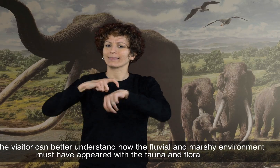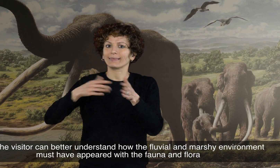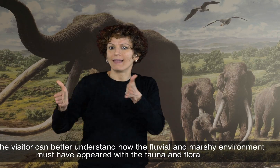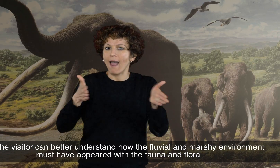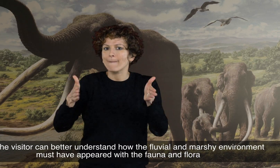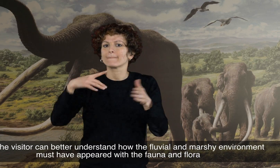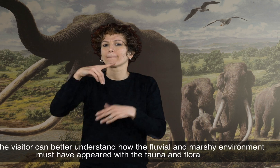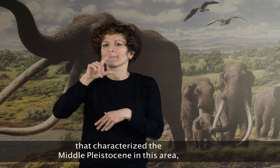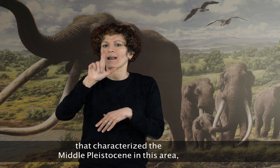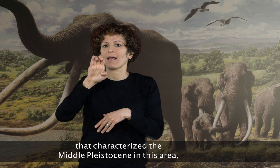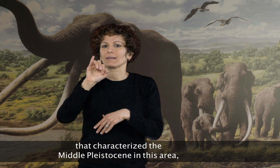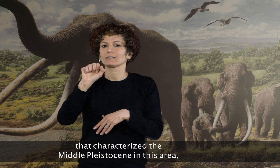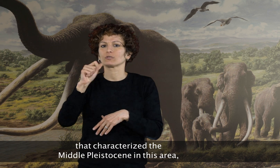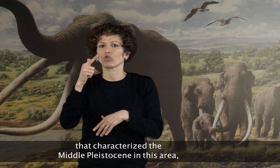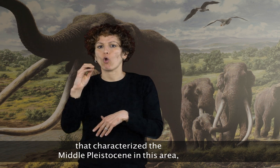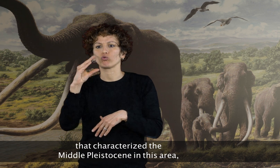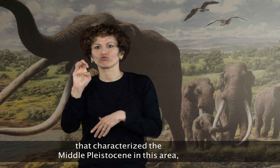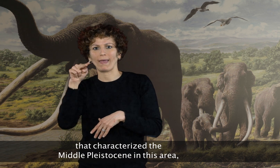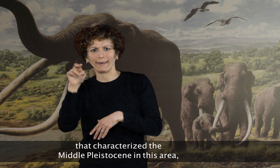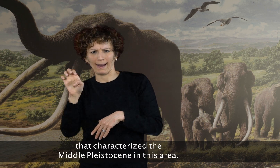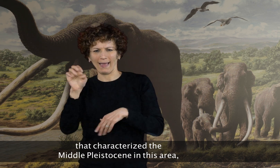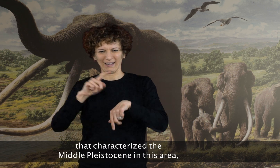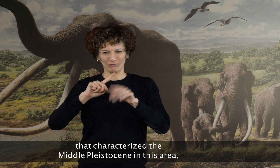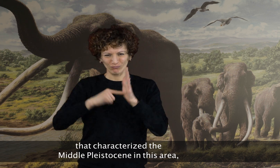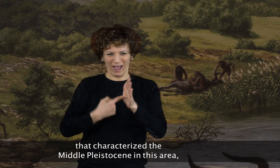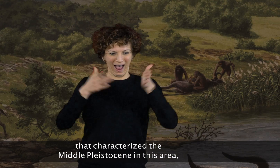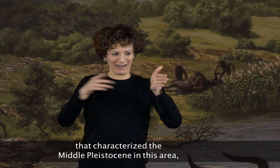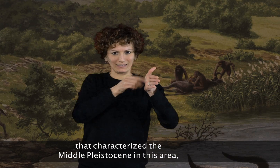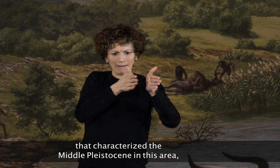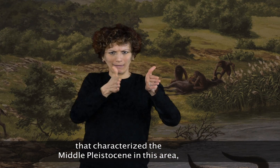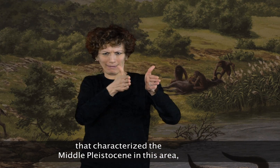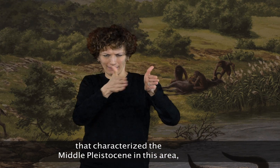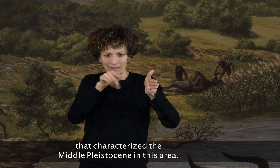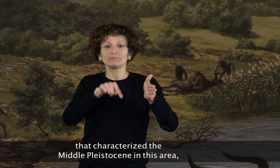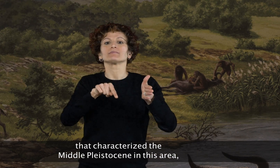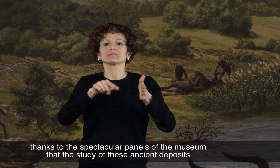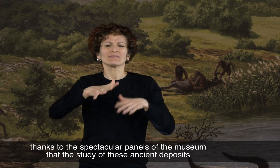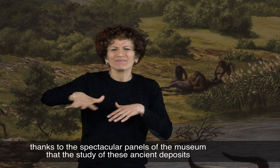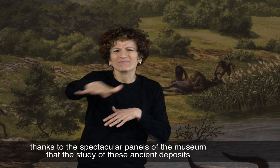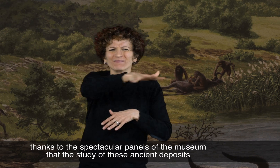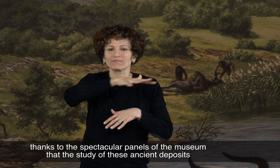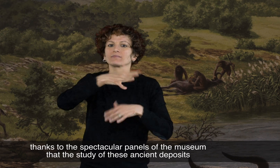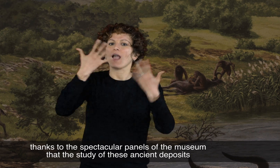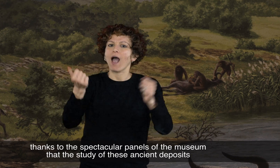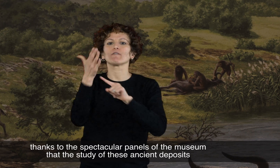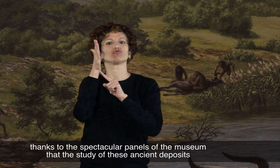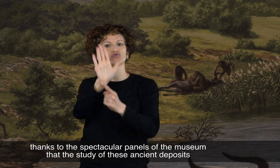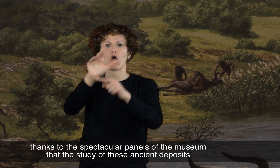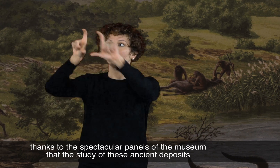and flora that characterize the Middle Pleistocene in this area. Thanks to the spectacular